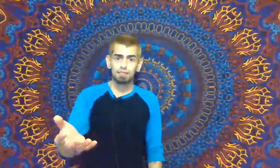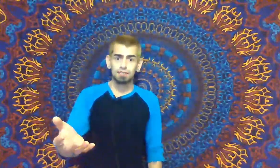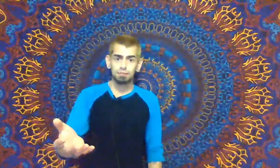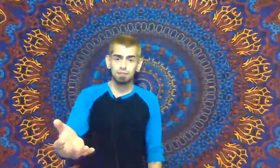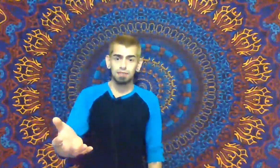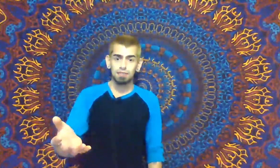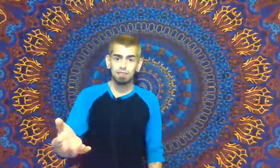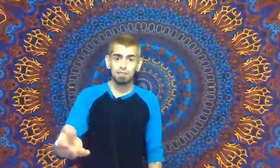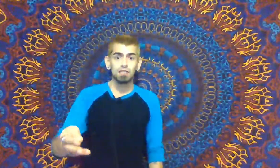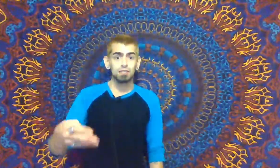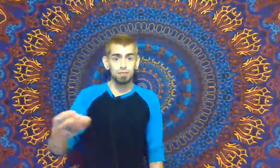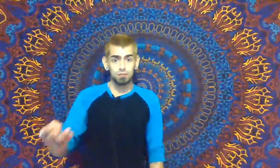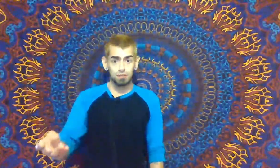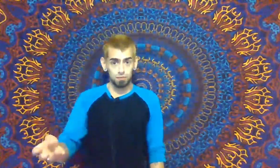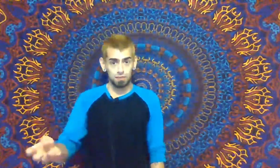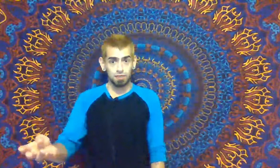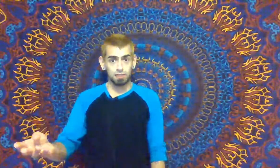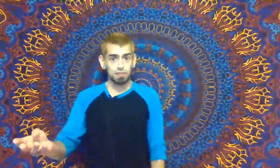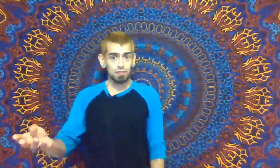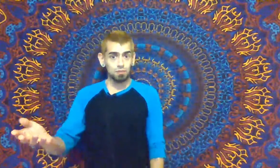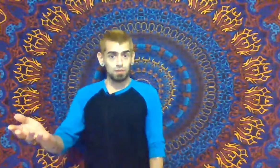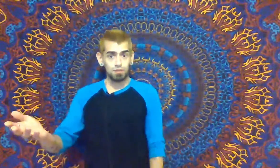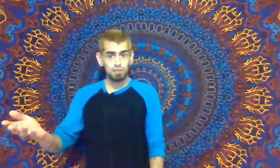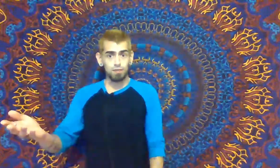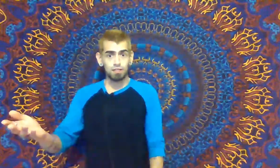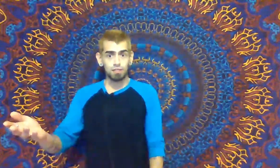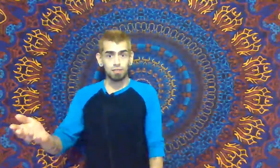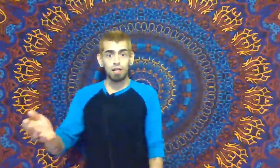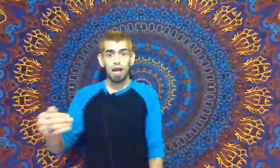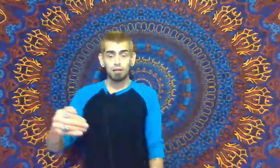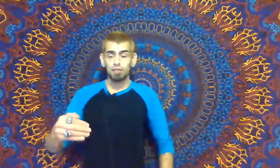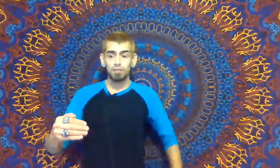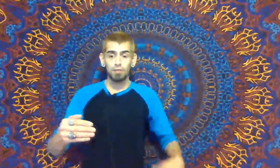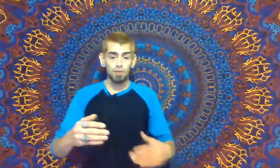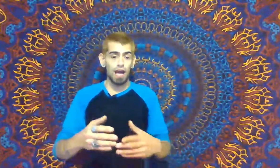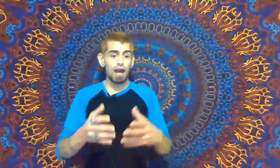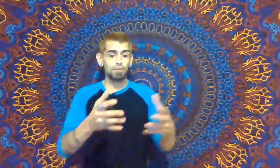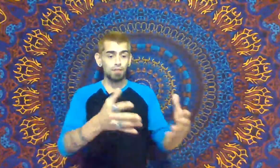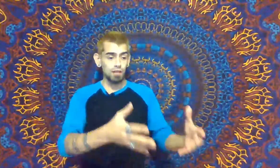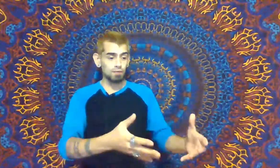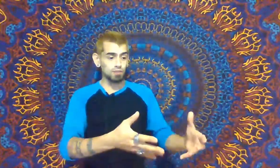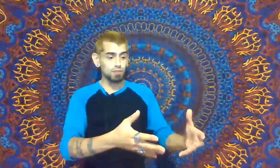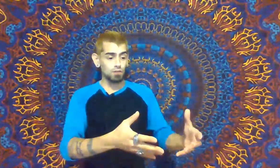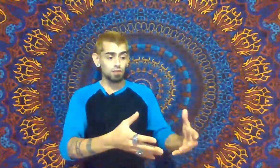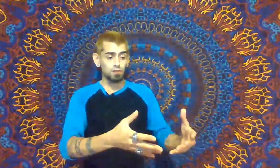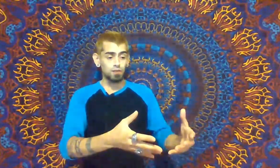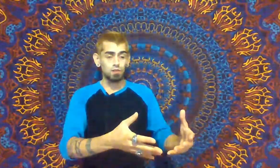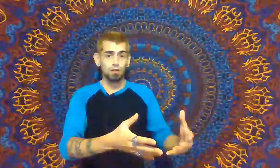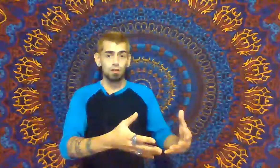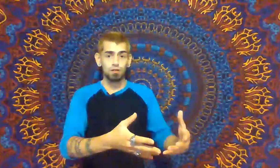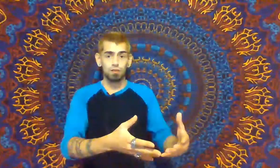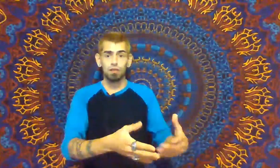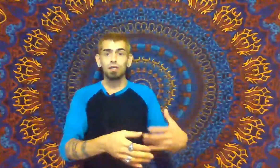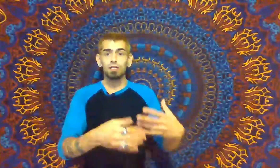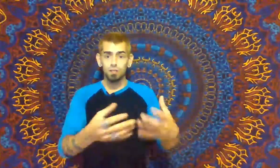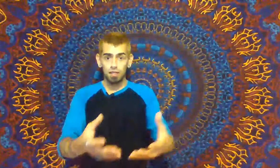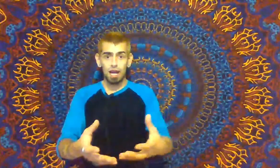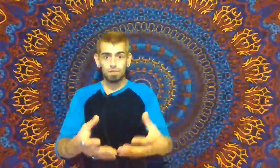asks Melissa, do you still want to continue on this adventure? I'll give you the half of the lava stone that would go to Earth. You'll have all